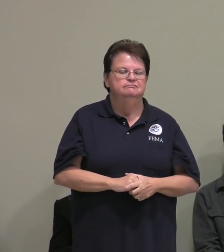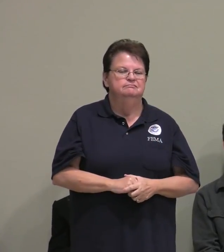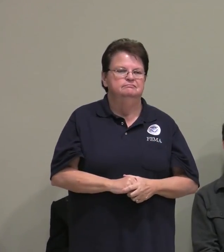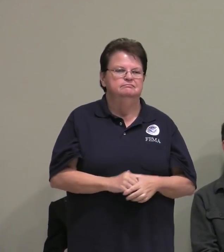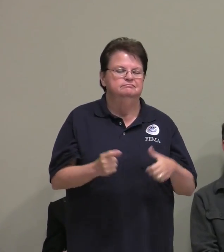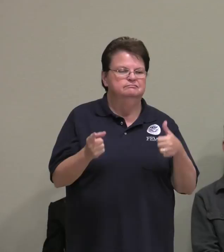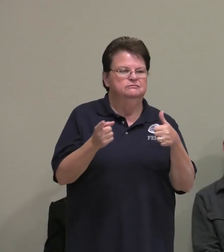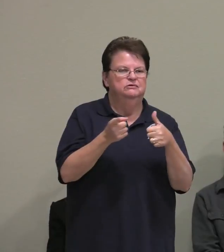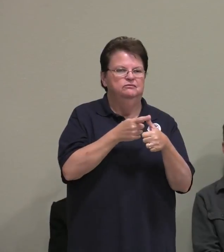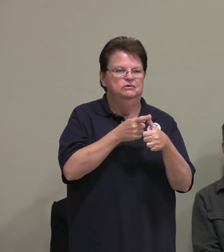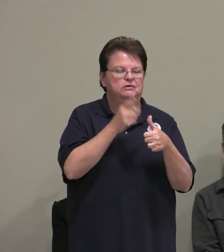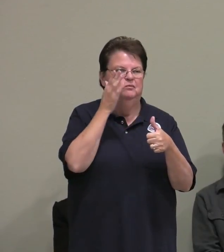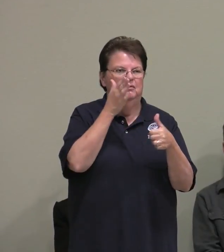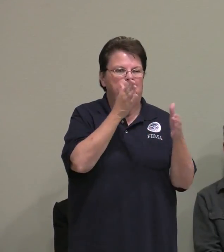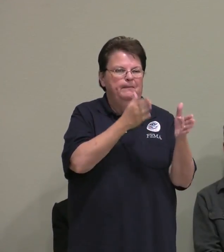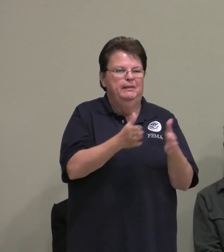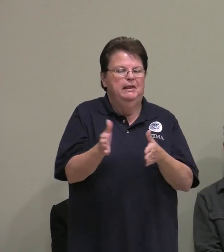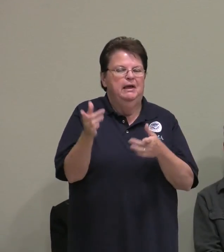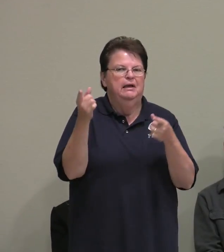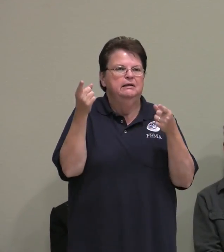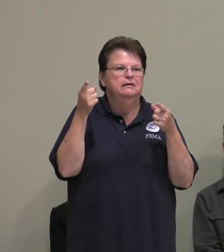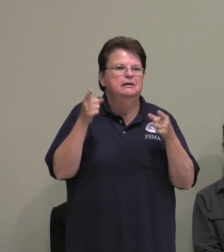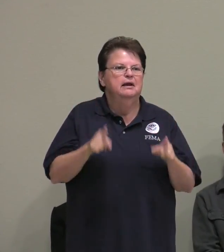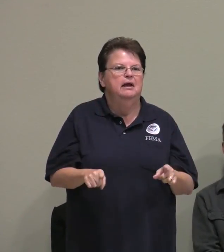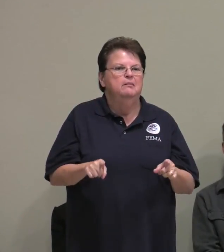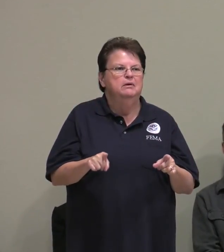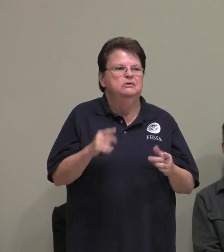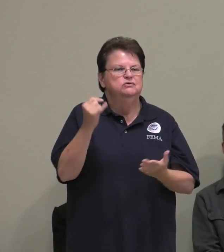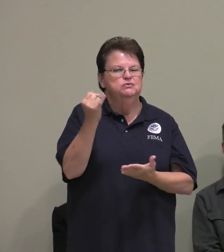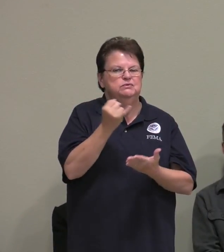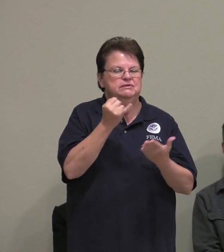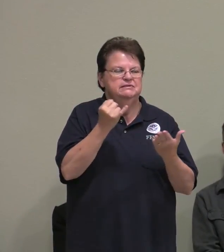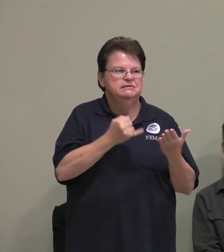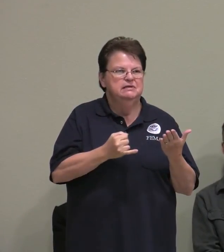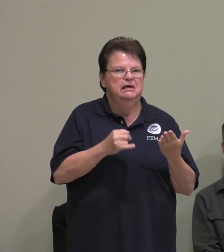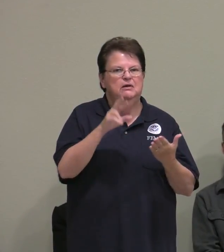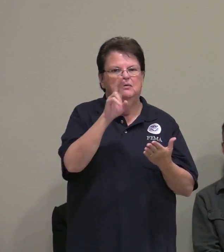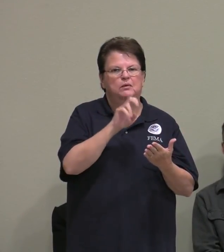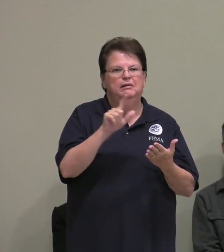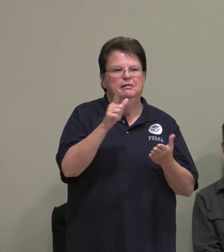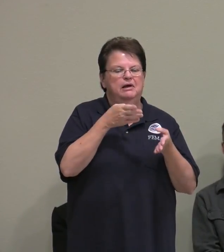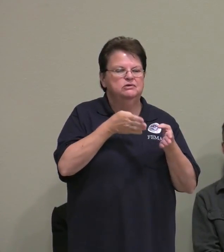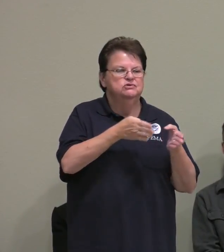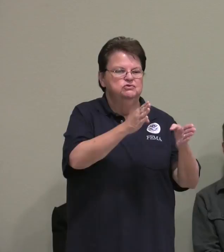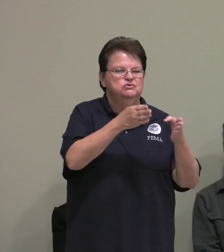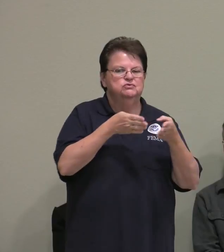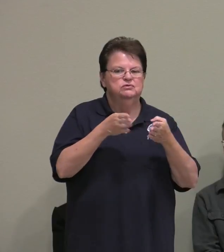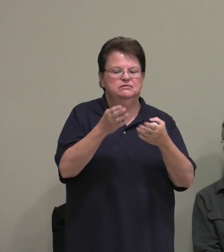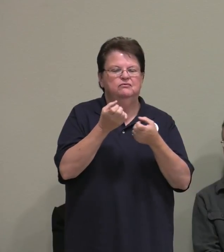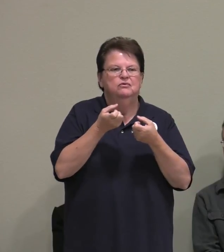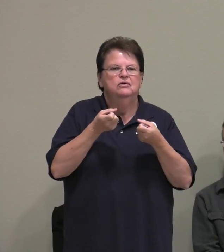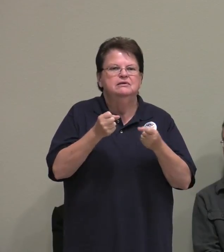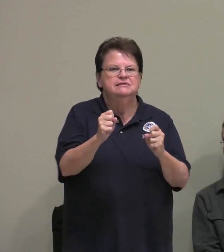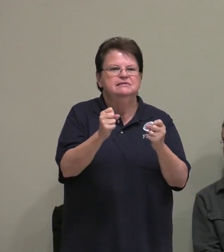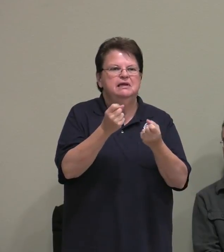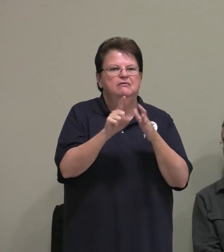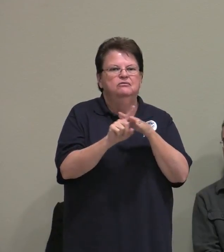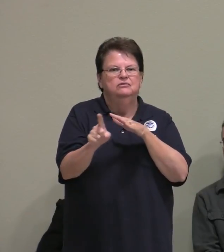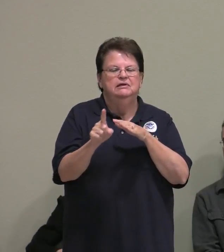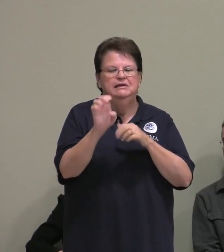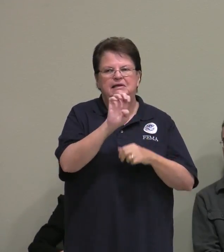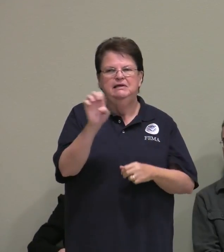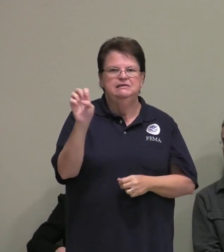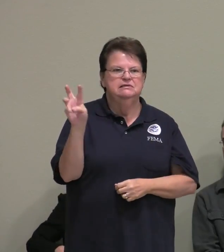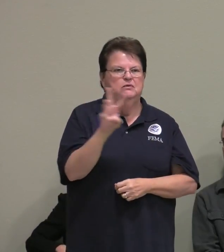The first one is, will planning be done to redesign and or realign streets to promote safe escape routes east and